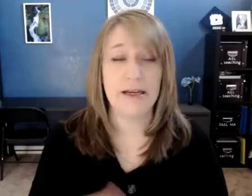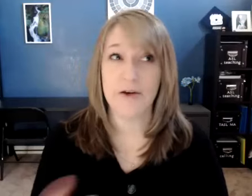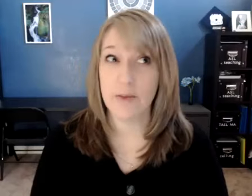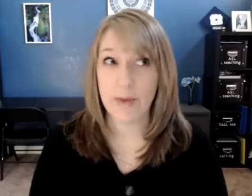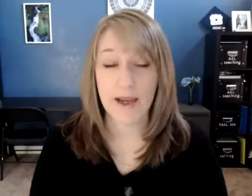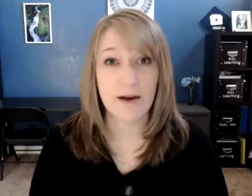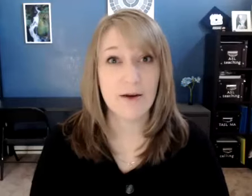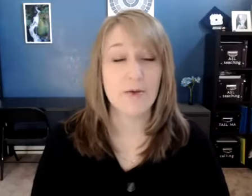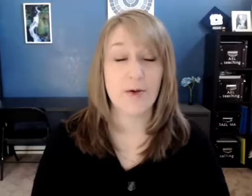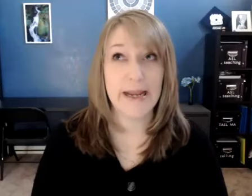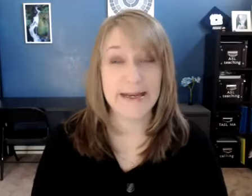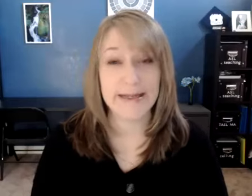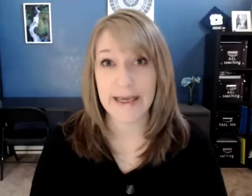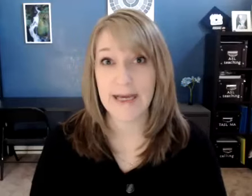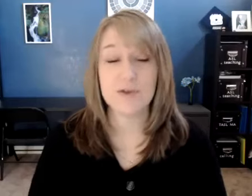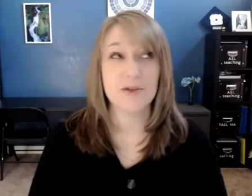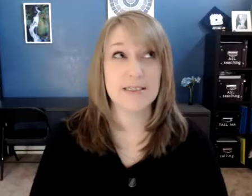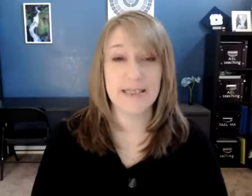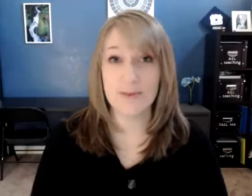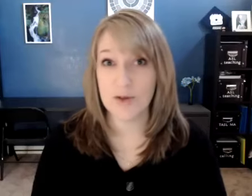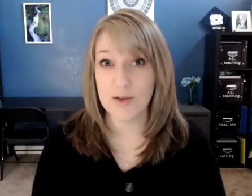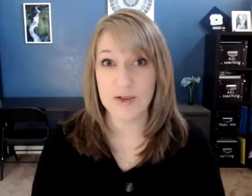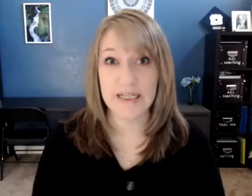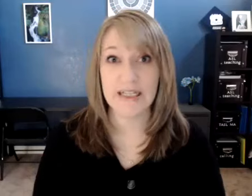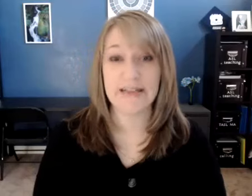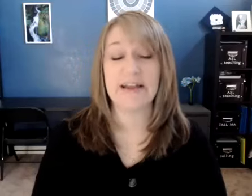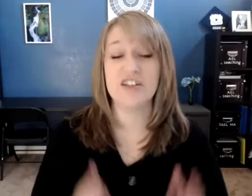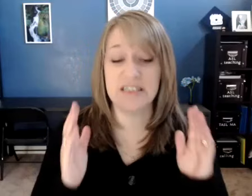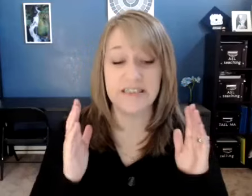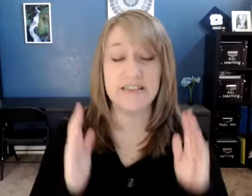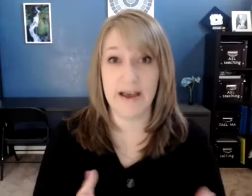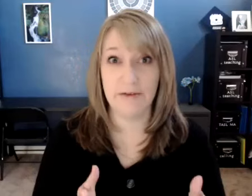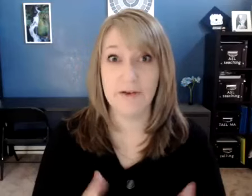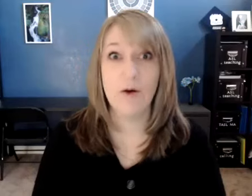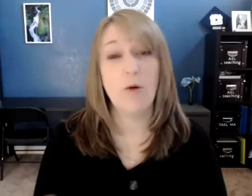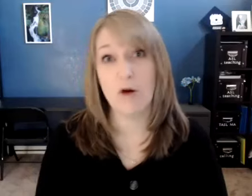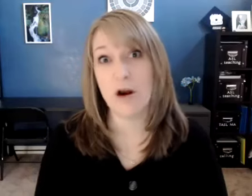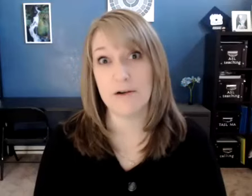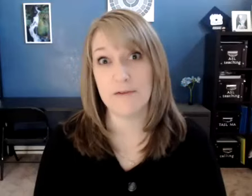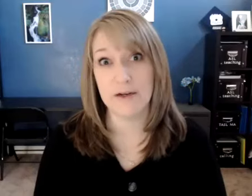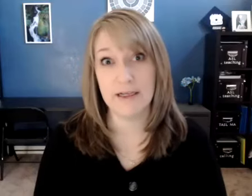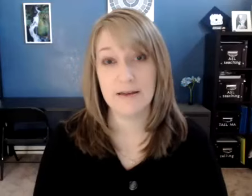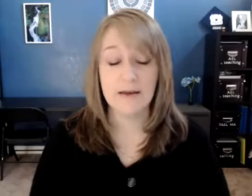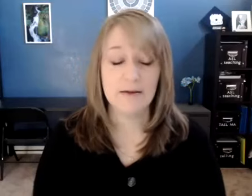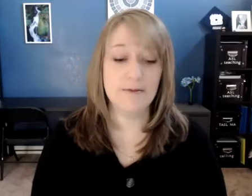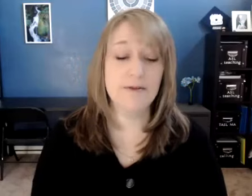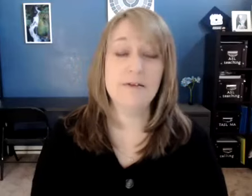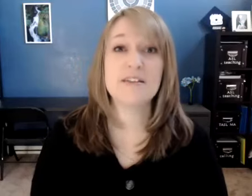hearing impaired or handicapped or disabled or anything like that, just deaf or hard of hearing. So